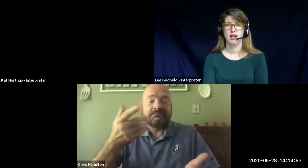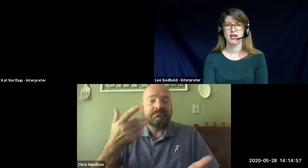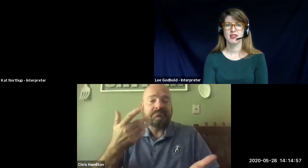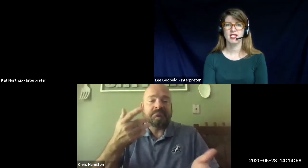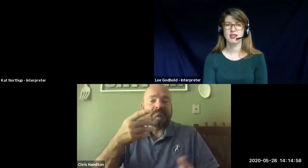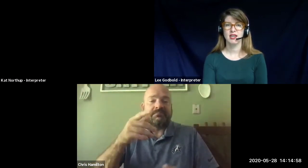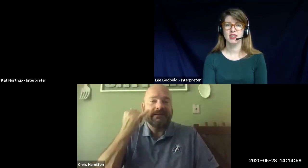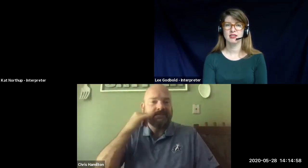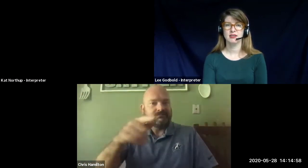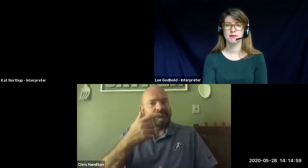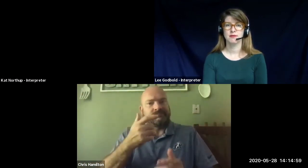I think that